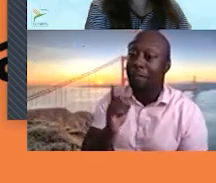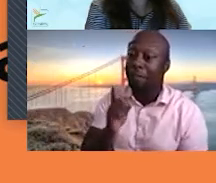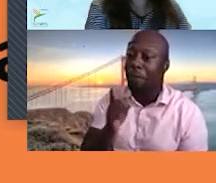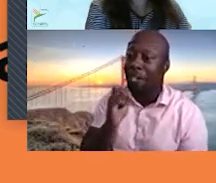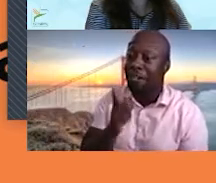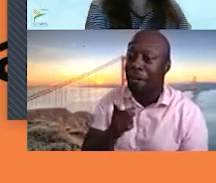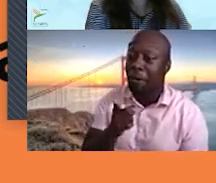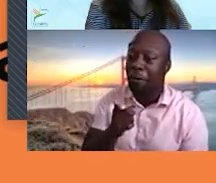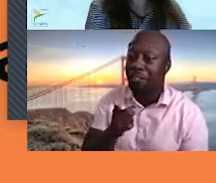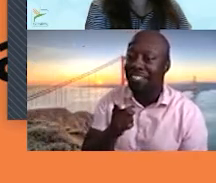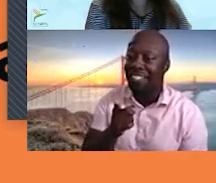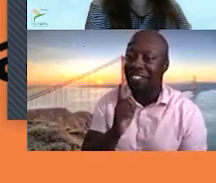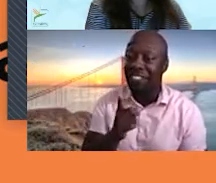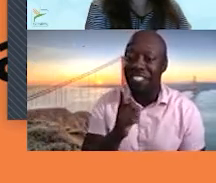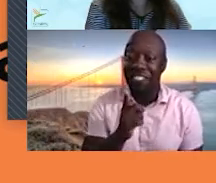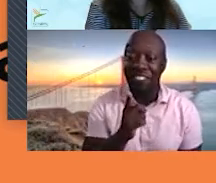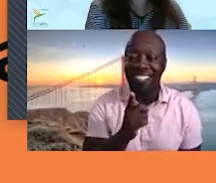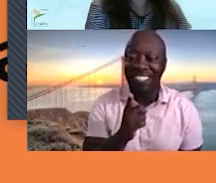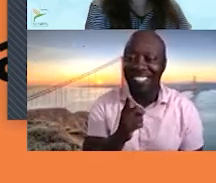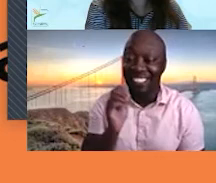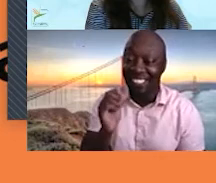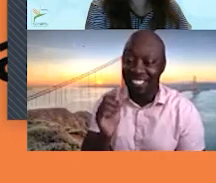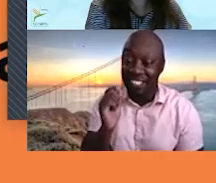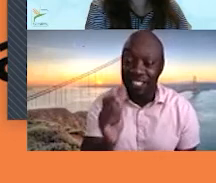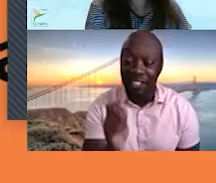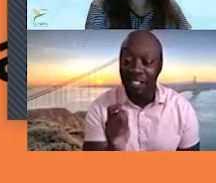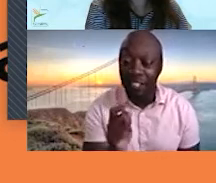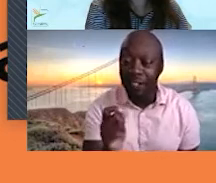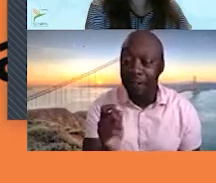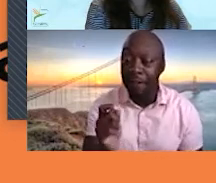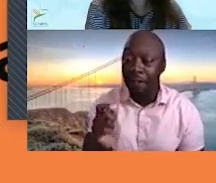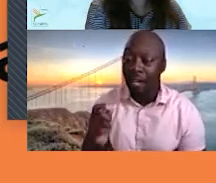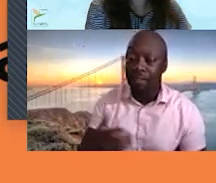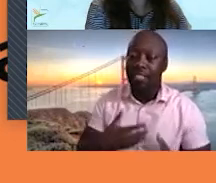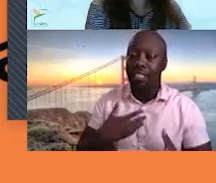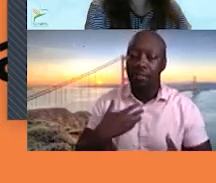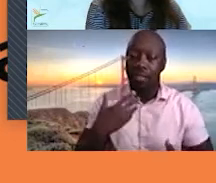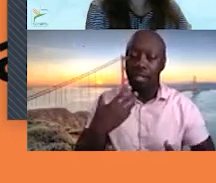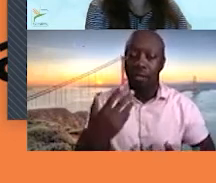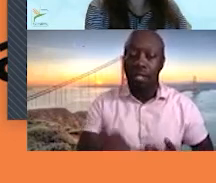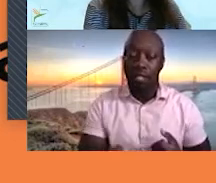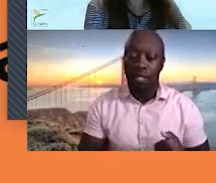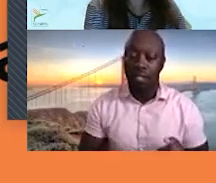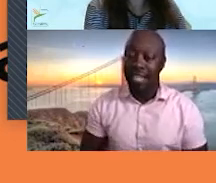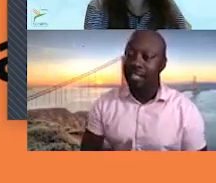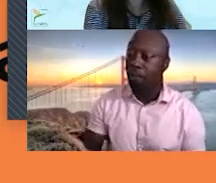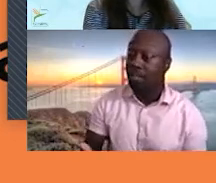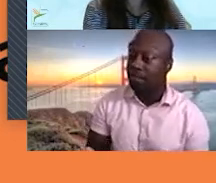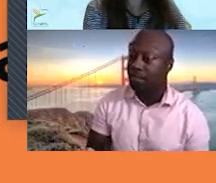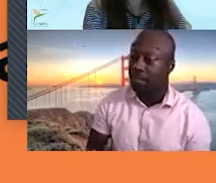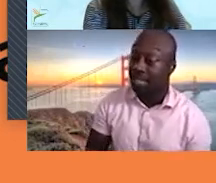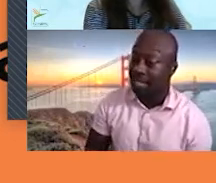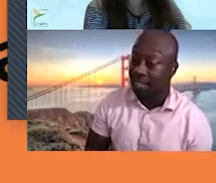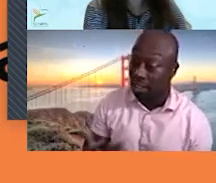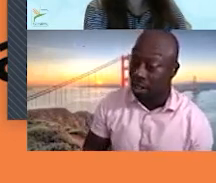to avoid no, a critical one. This is a good trick. Obviously, we don't want to expose